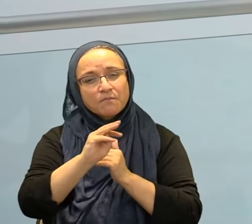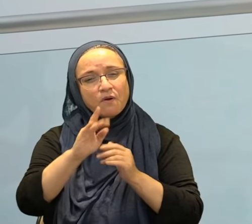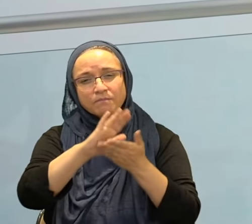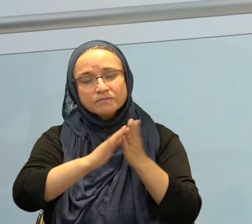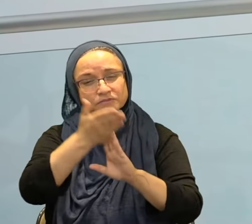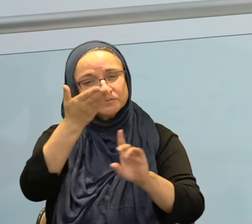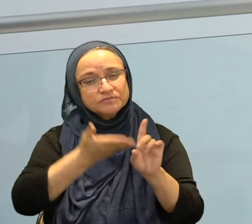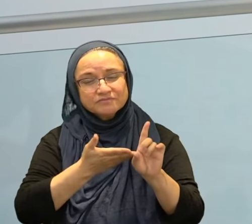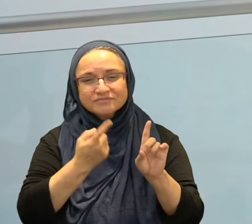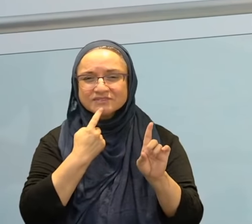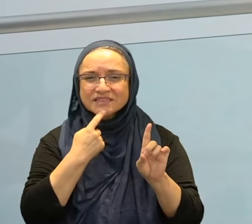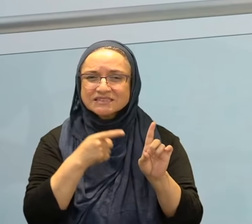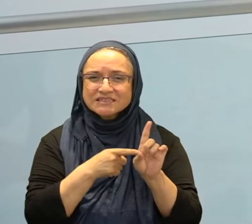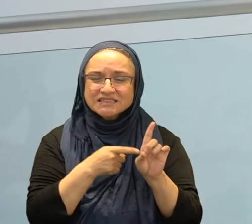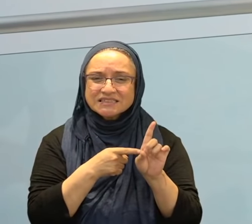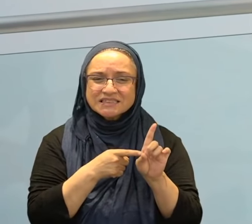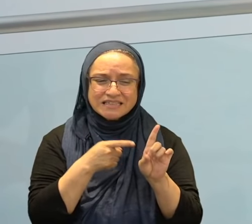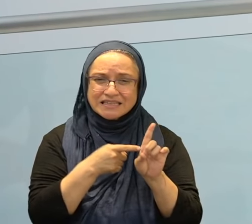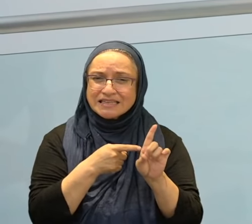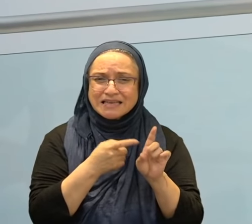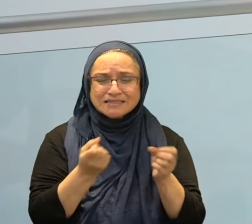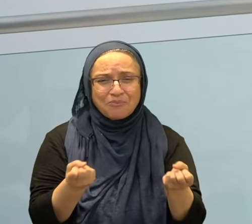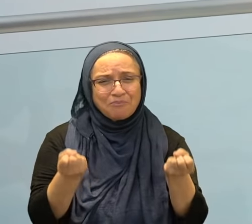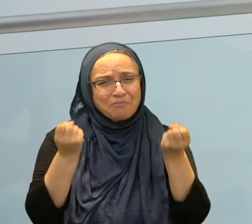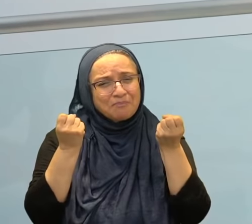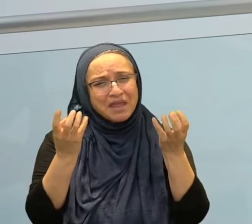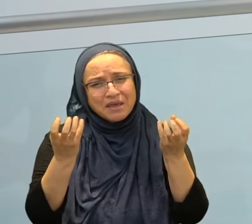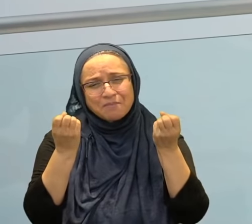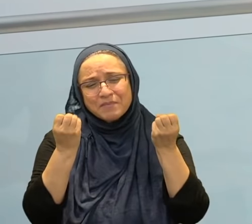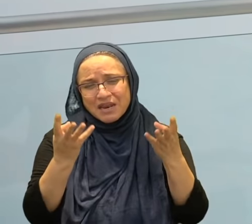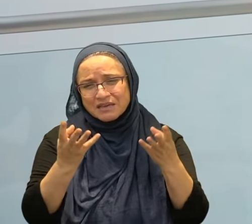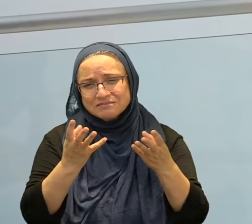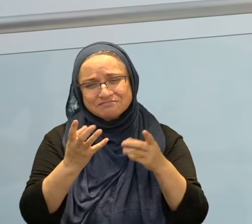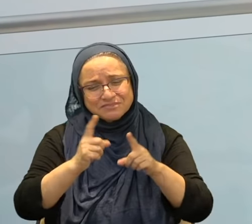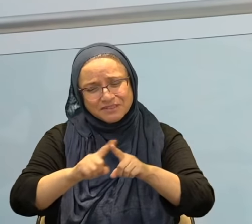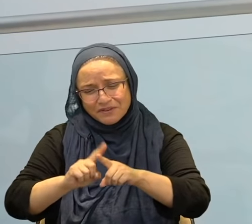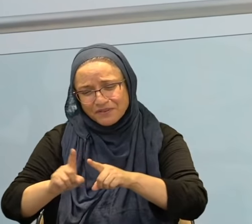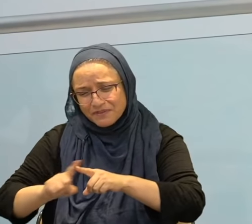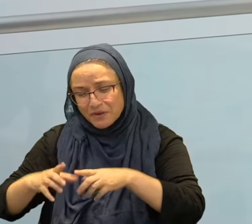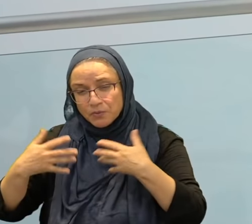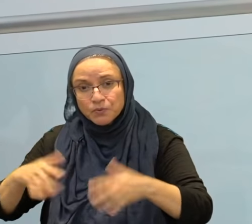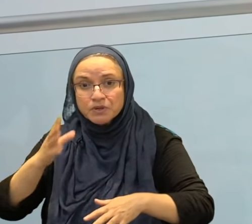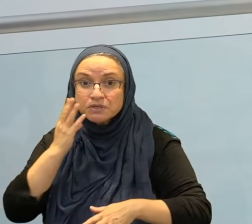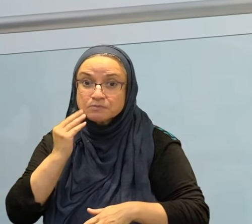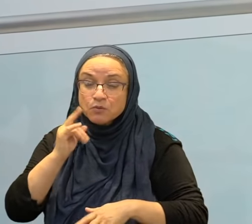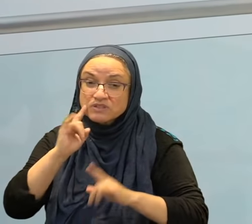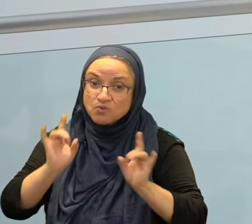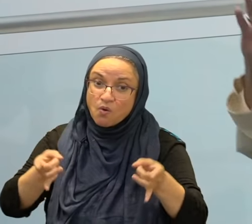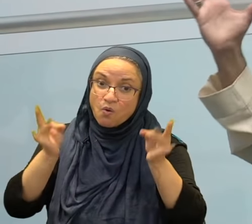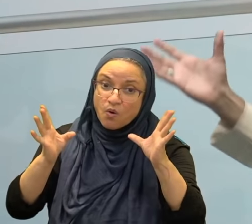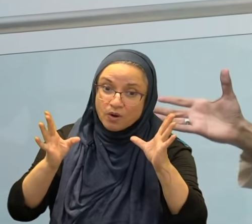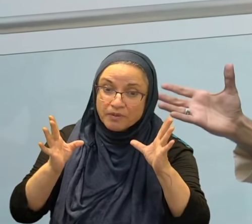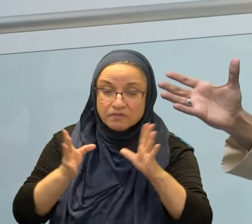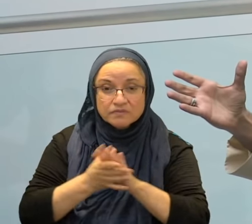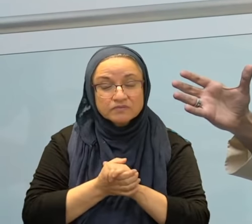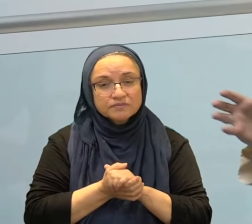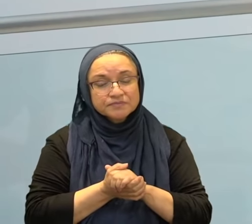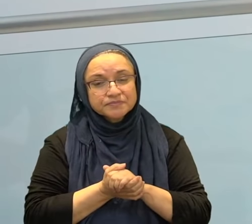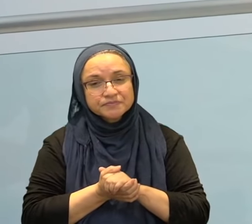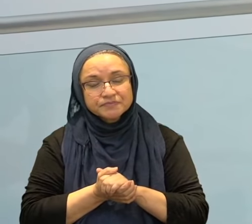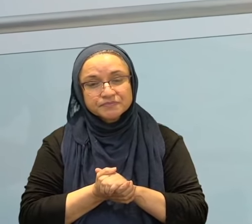Sometimes Allah gives us a lot about their dawa, about their call. Sometimes Allah gives us a lot about their people. Sometimes Allah gives us a lot about their